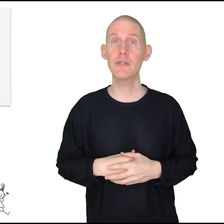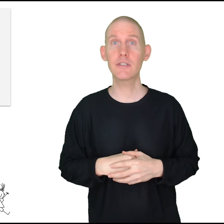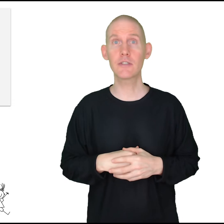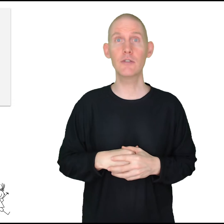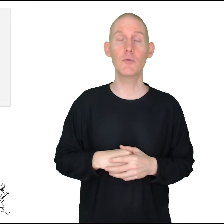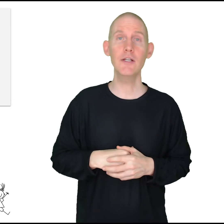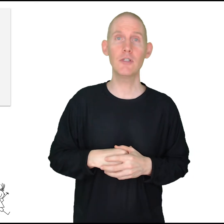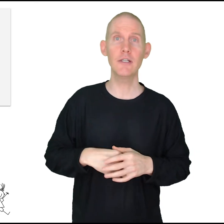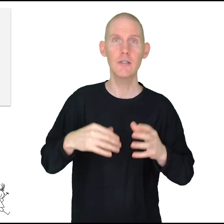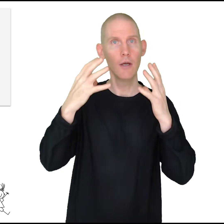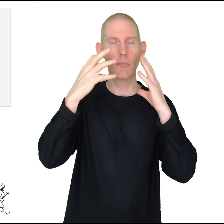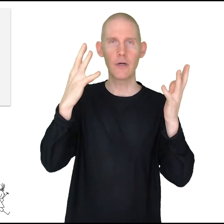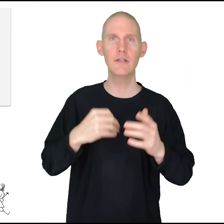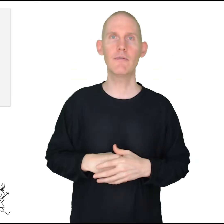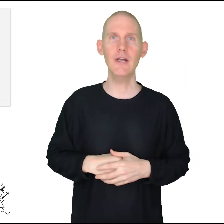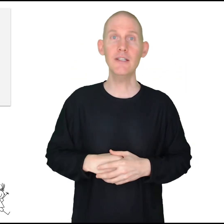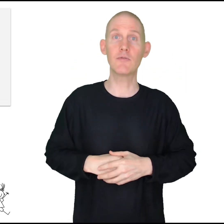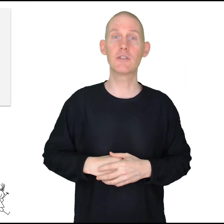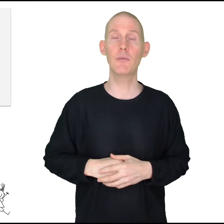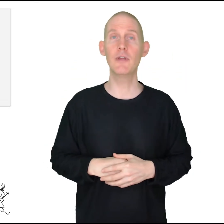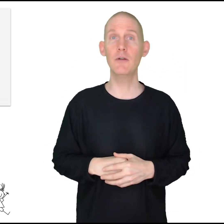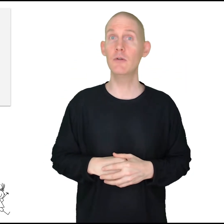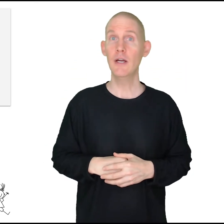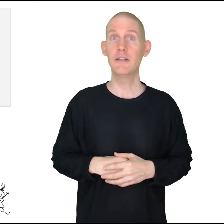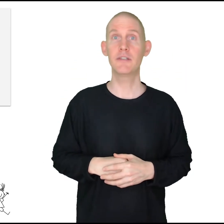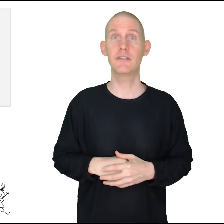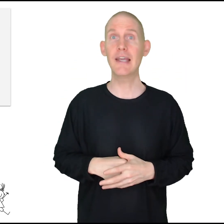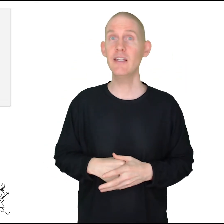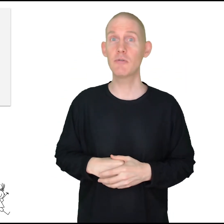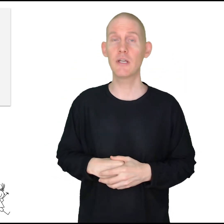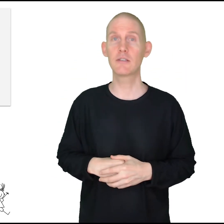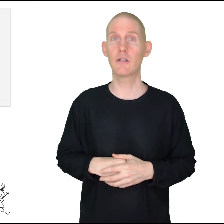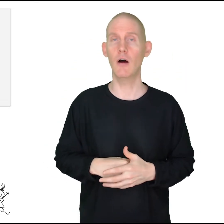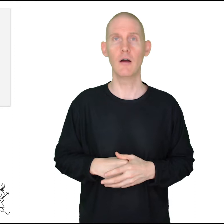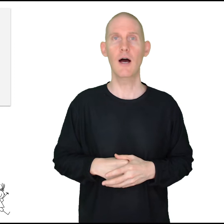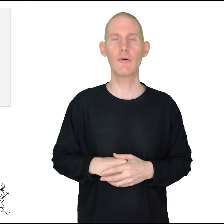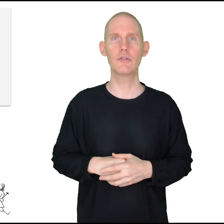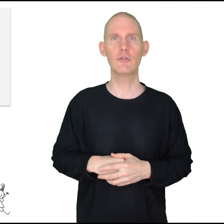the situation is, put it in your face. If it's something that you disdain, you think it's, oh, how would you do that?